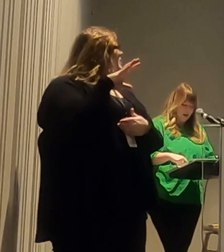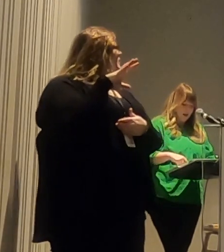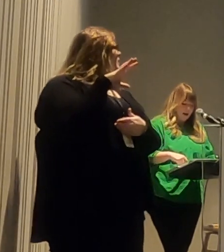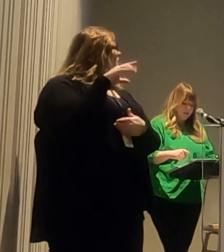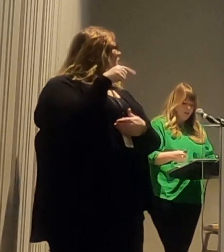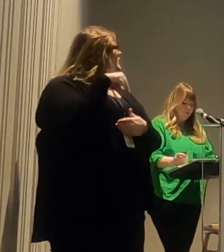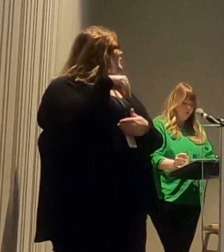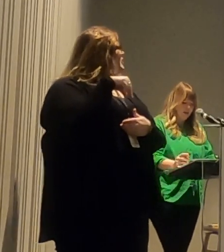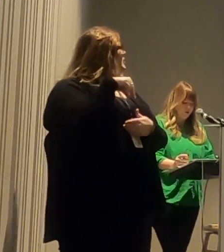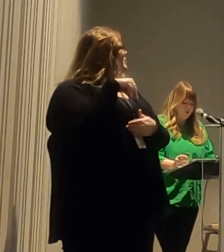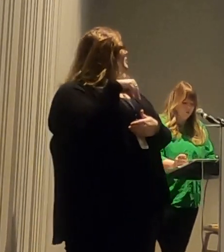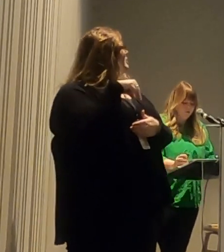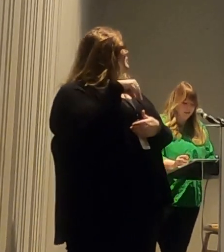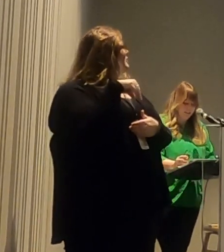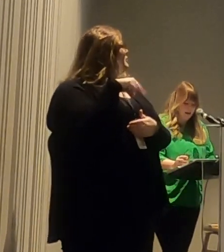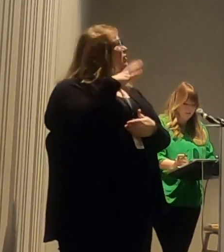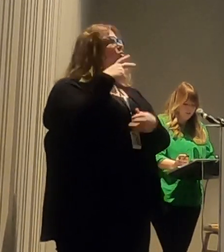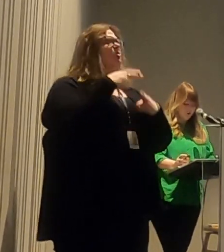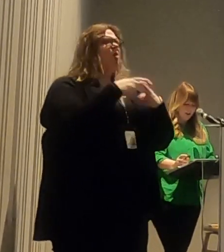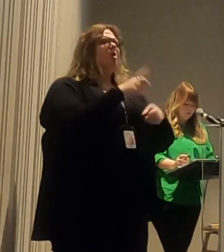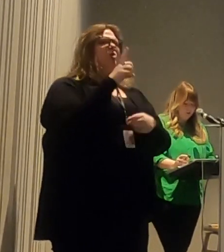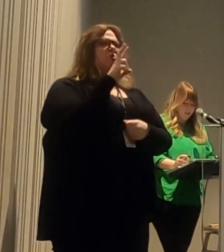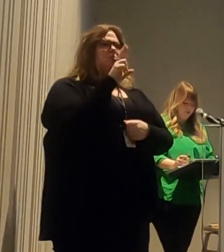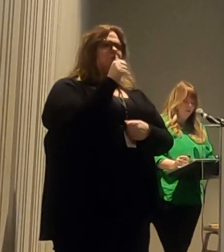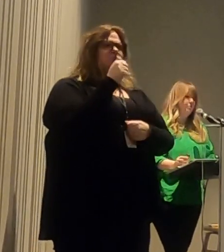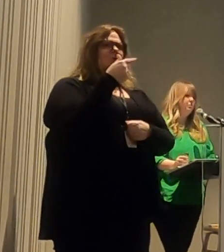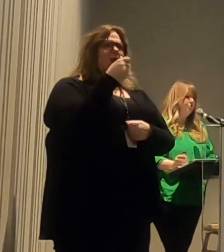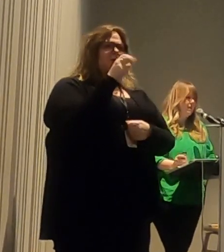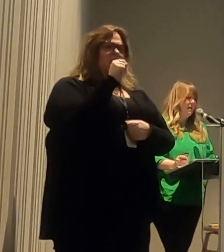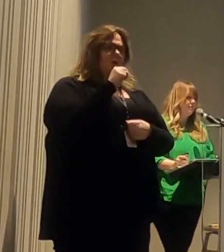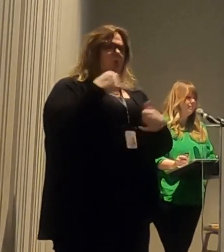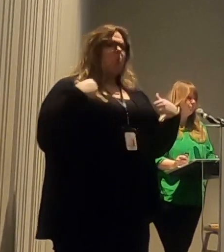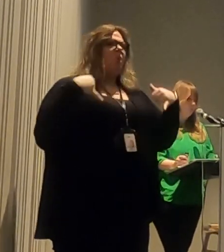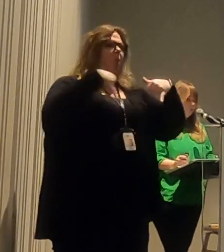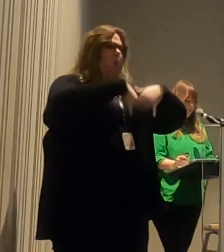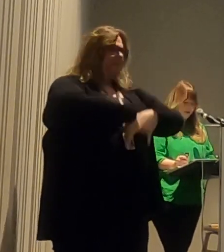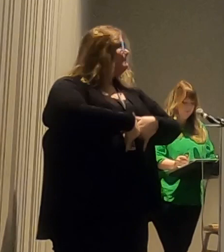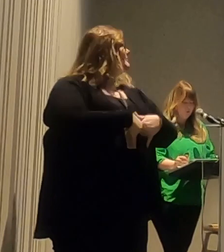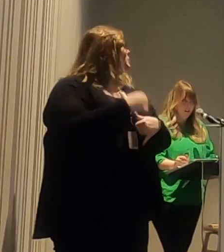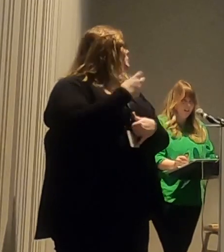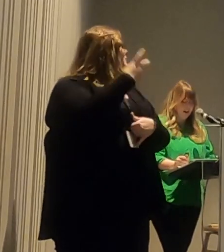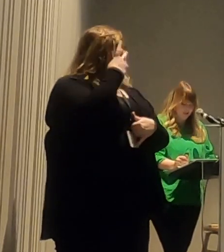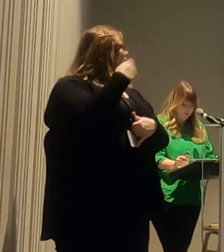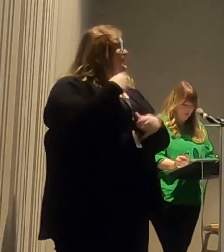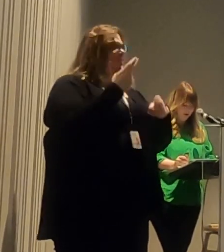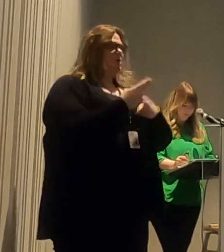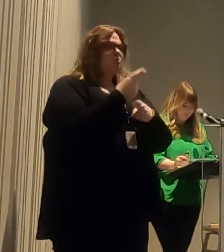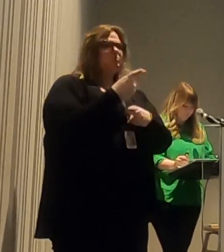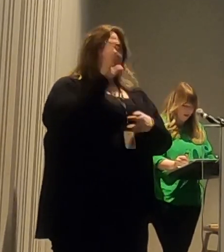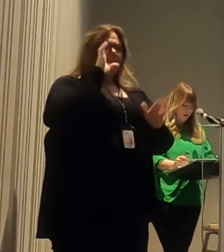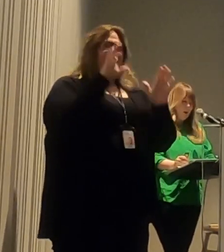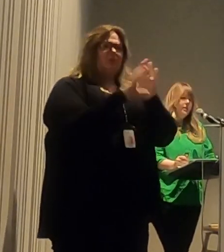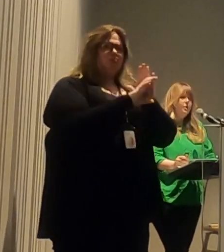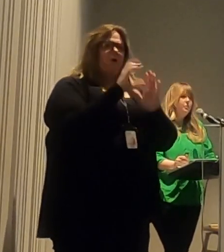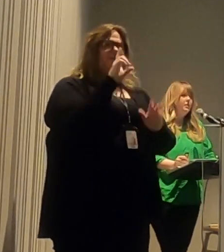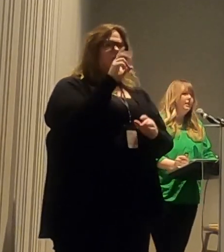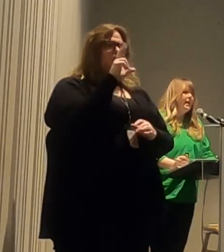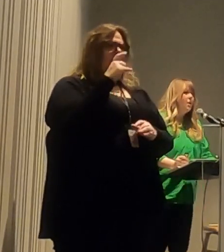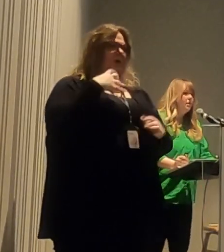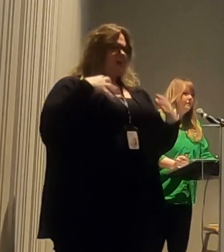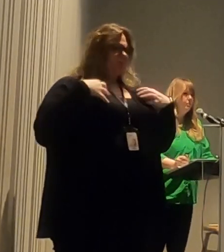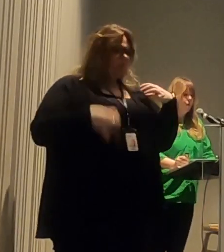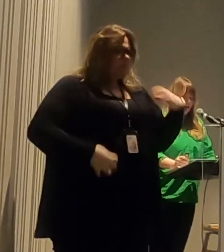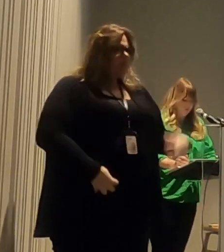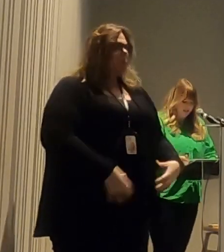robe. It's called a dragon robe for the dominant dragon motif used throughout, and we'll get more into that in a moment. So